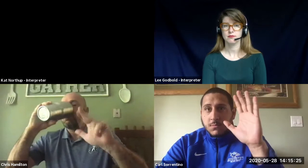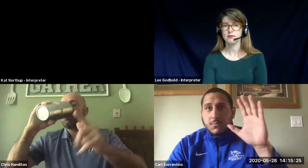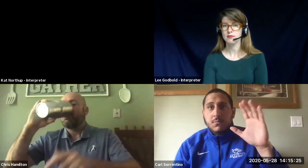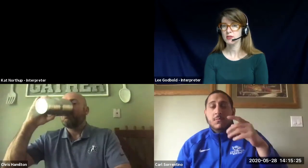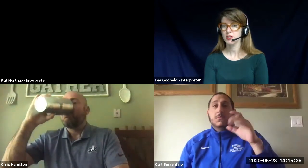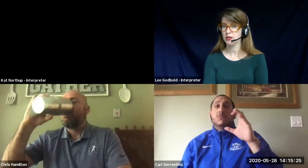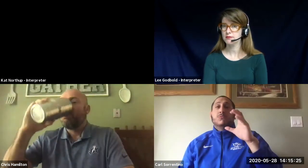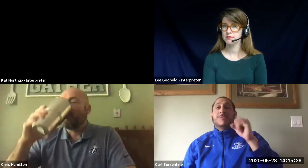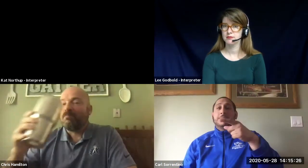Carl?